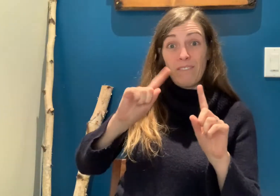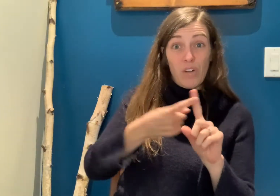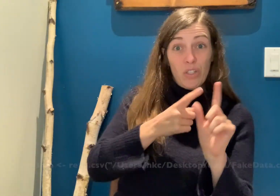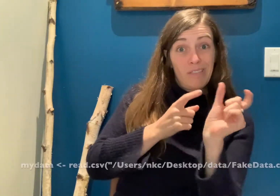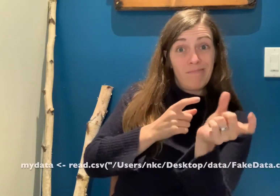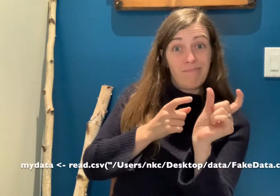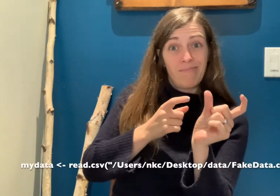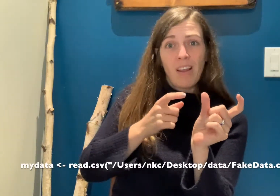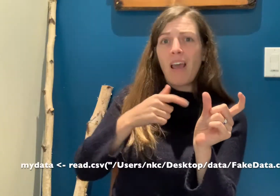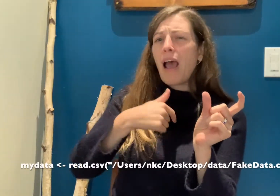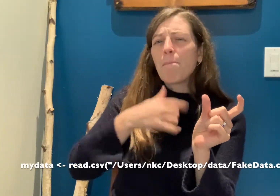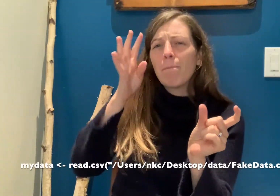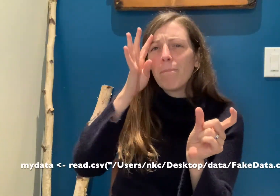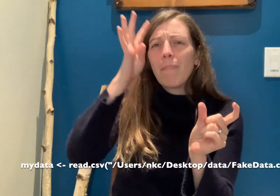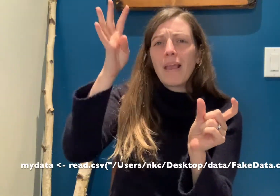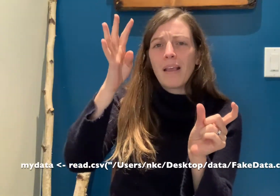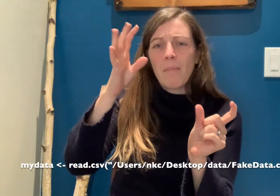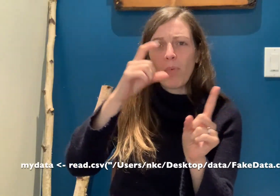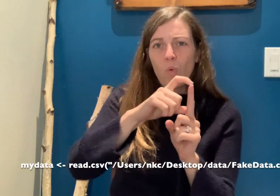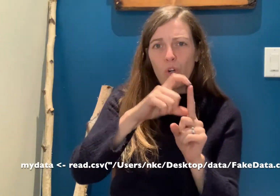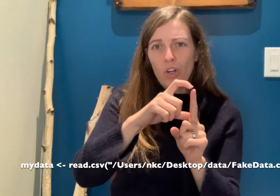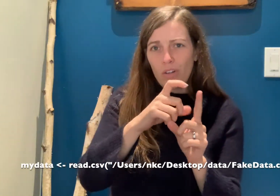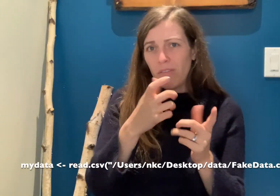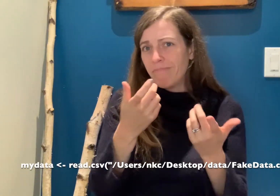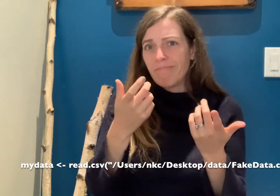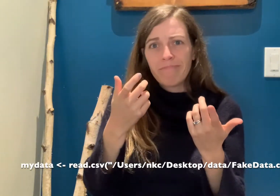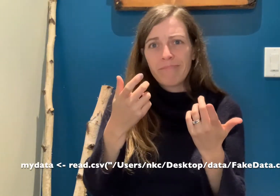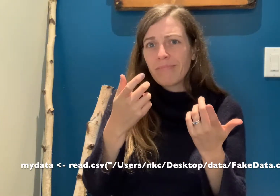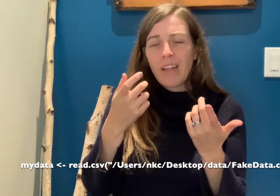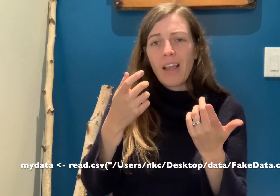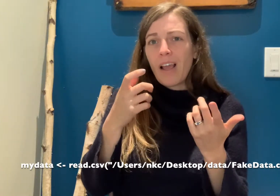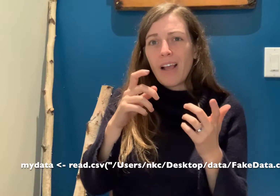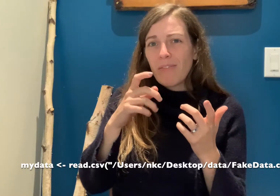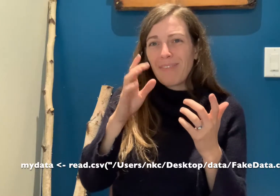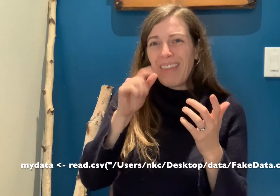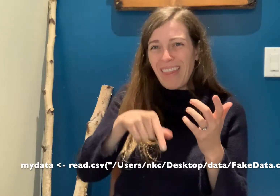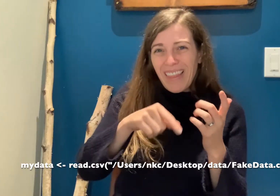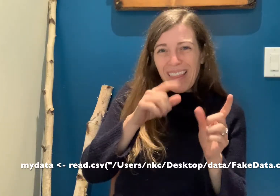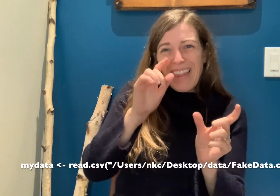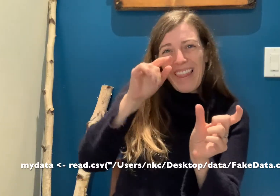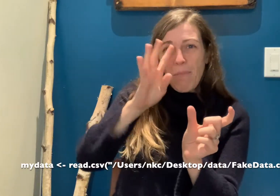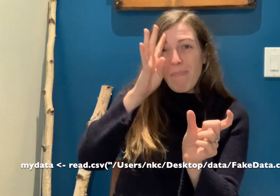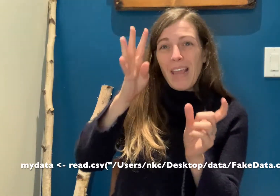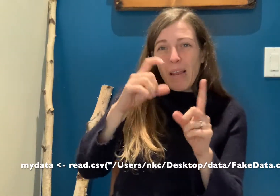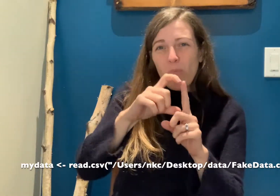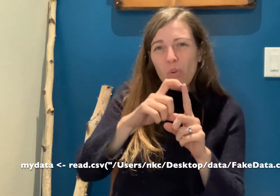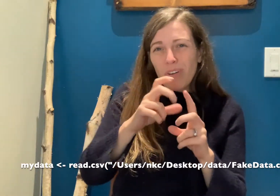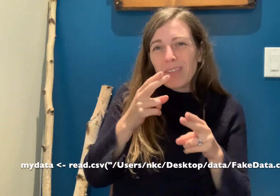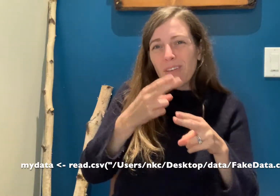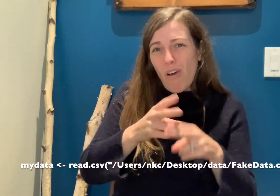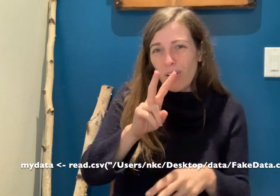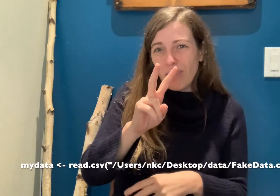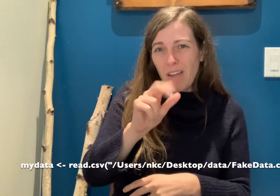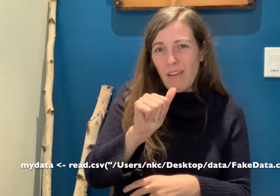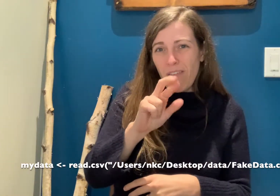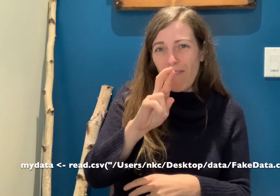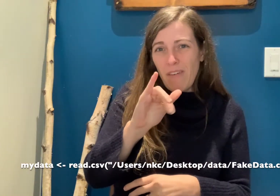you already know. So in this case, we have a sentence in R, and I'm going to make up a word, my